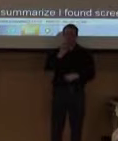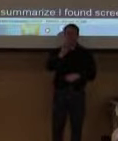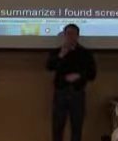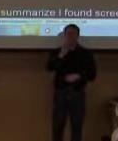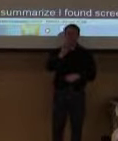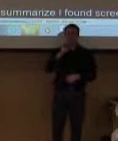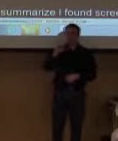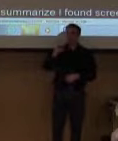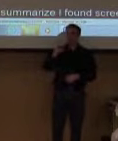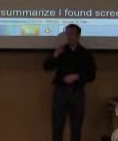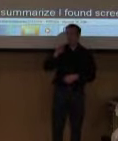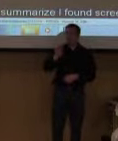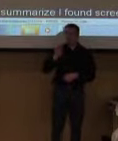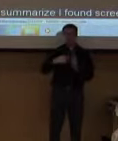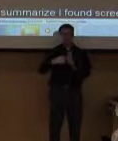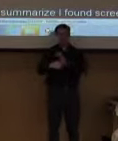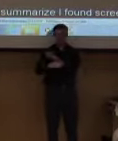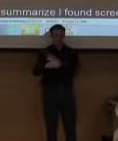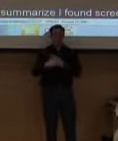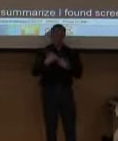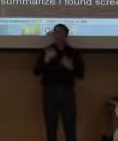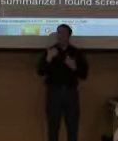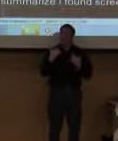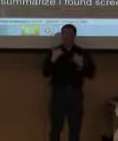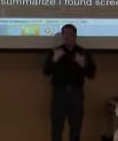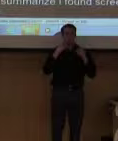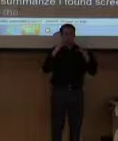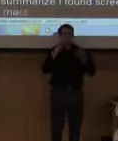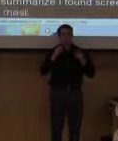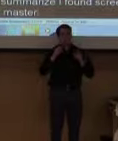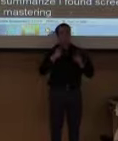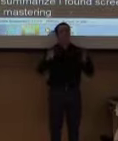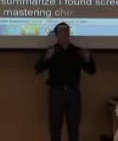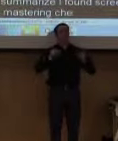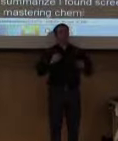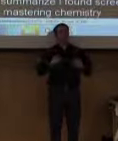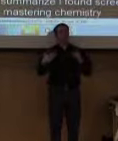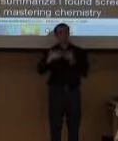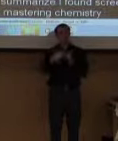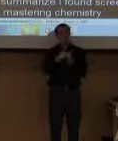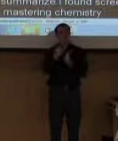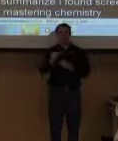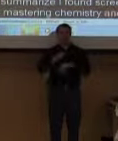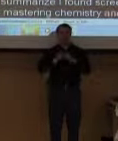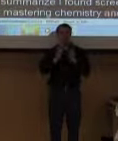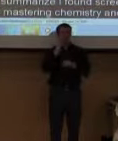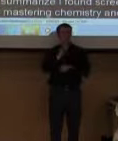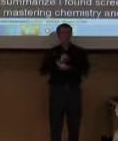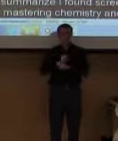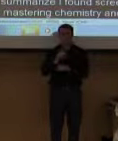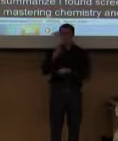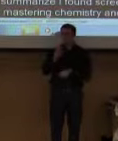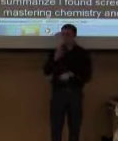showed up there. And because of that, I think has great potential to liaise with other online homework platforms. I also found in